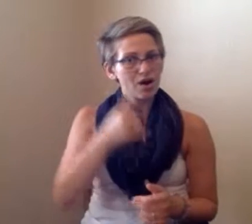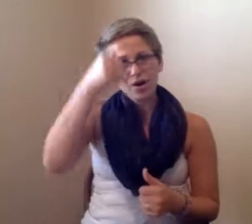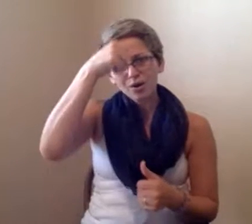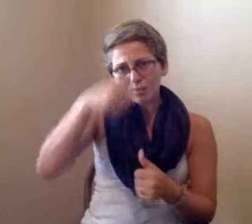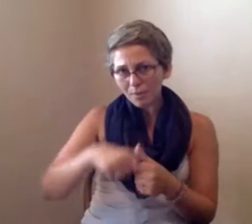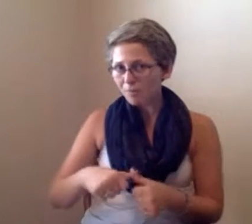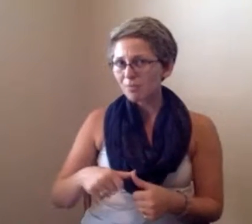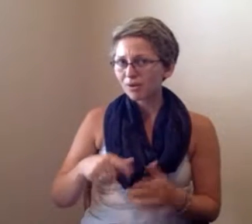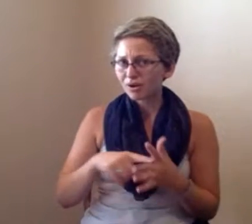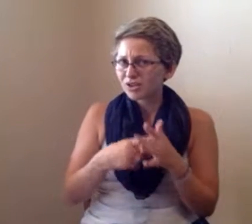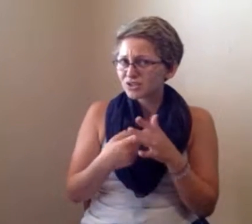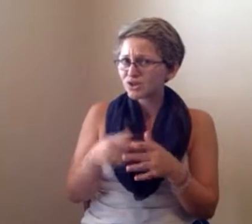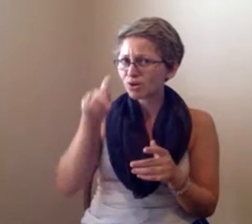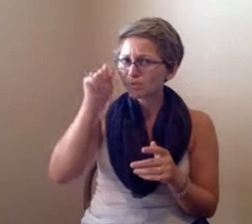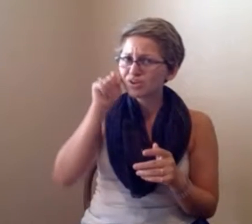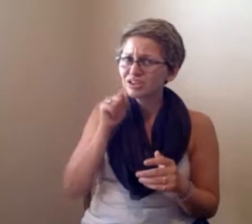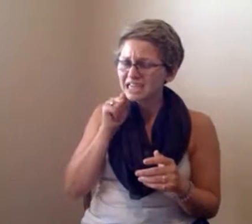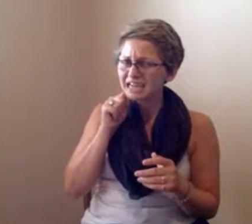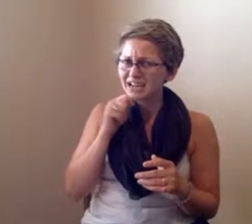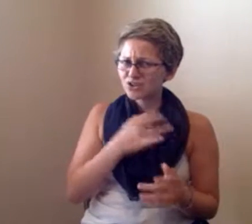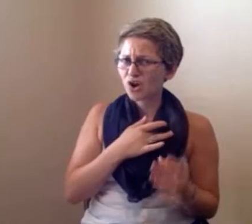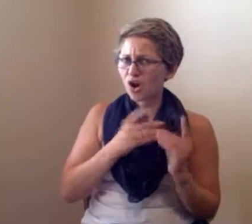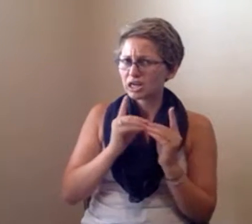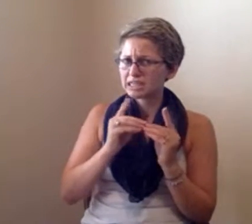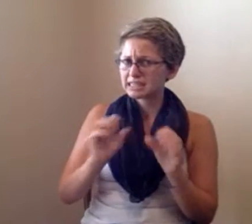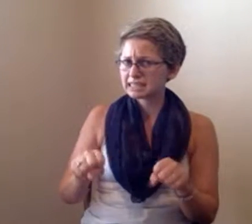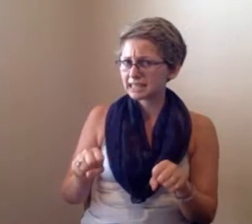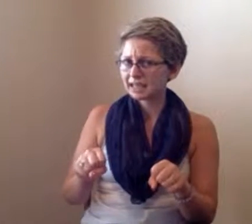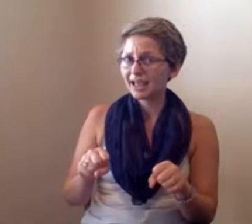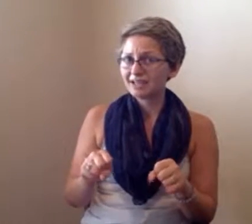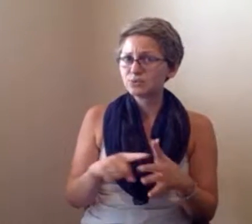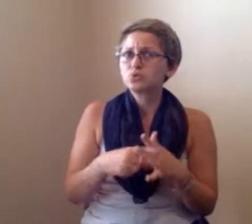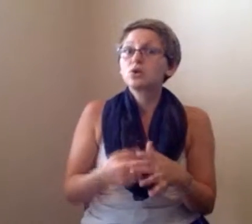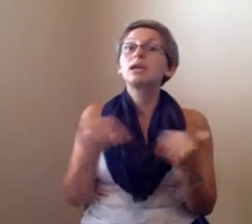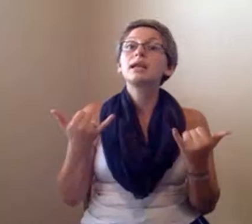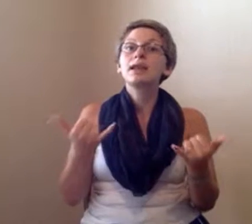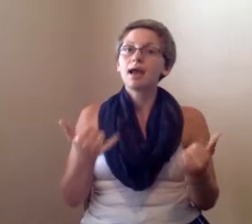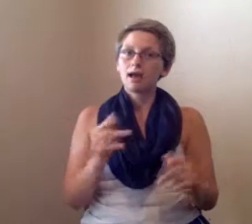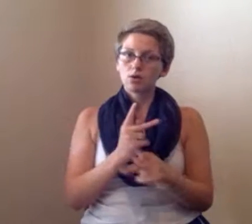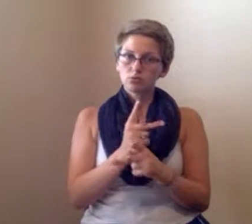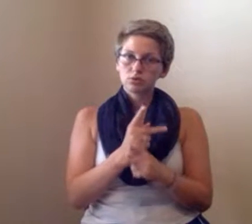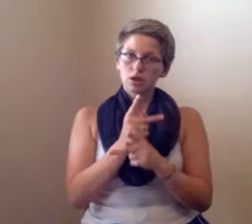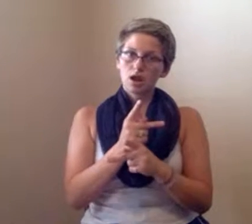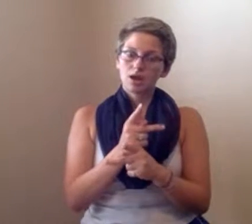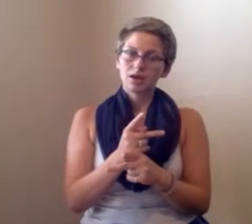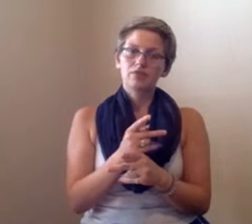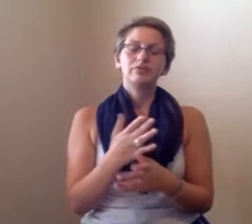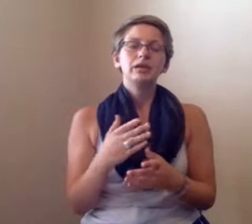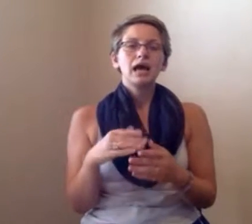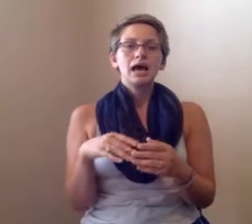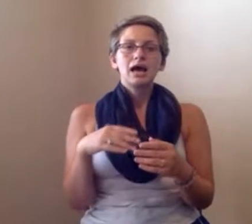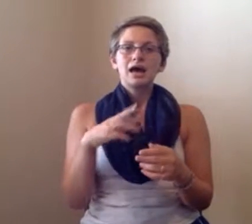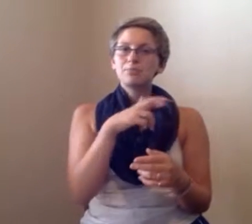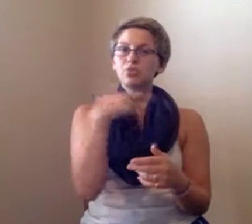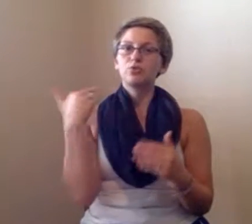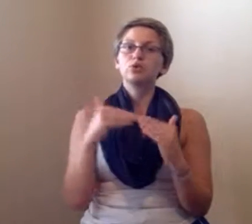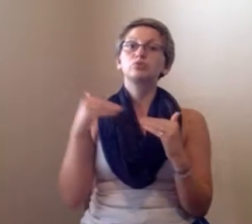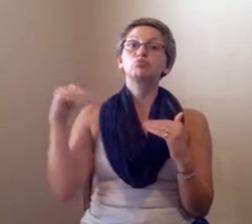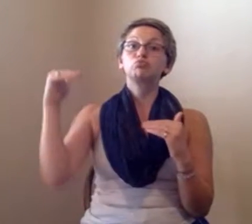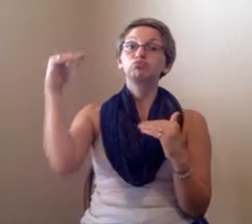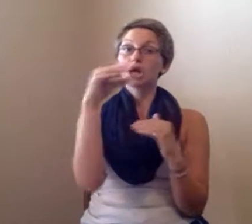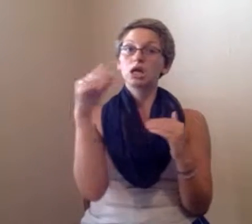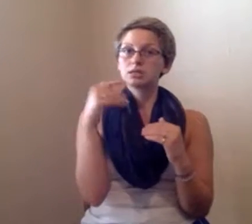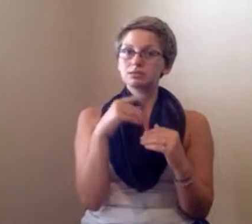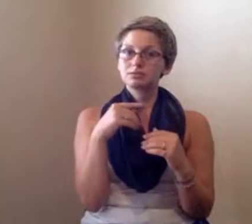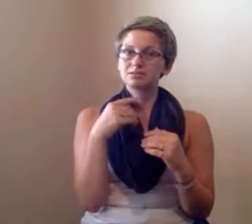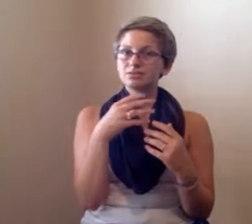teenager, as we said, risk factors rises in women aged 40 to 60. Estrogen levels drop during